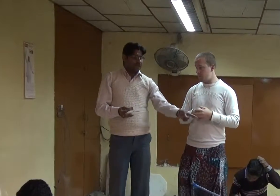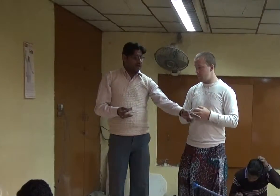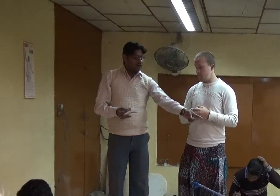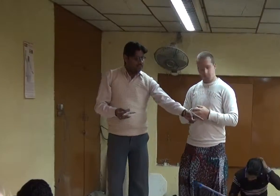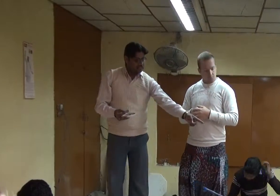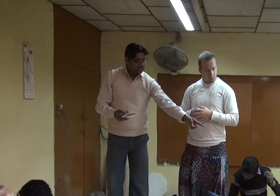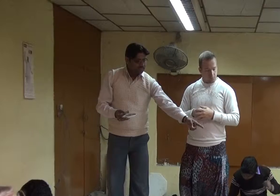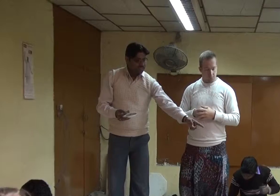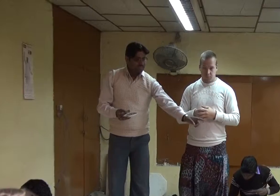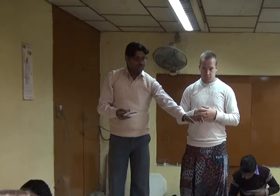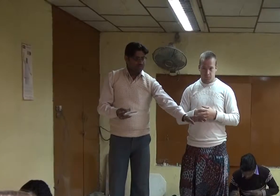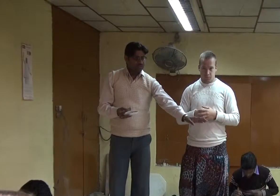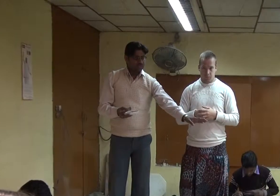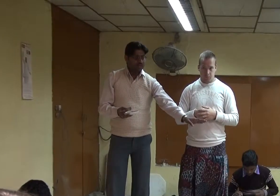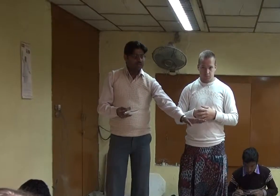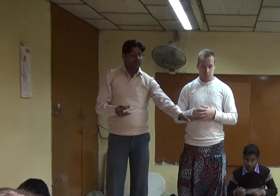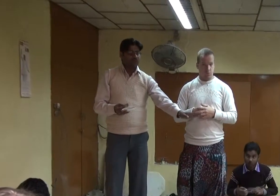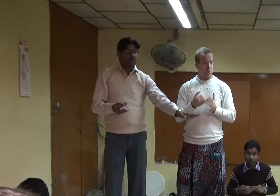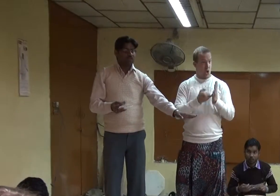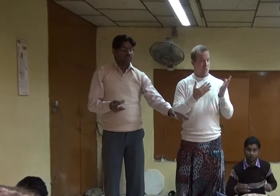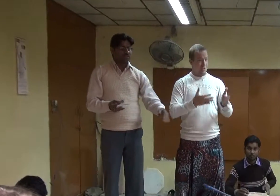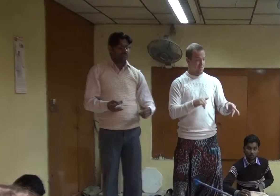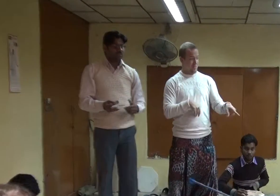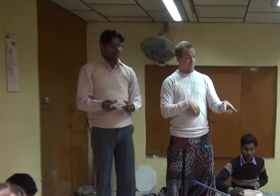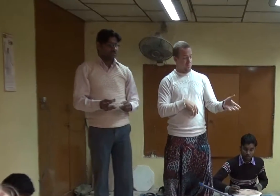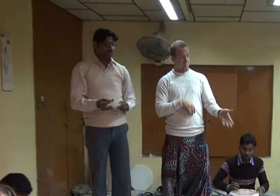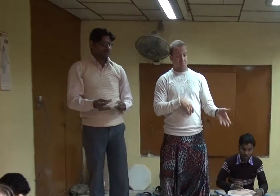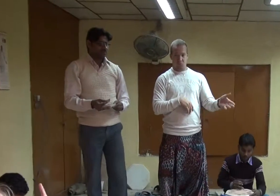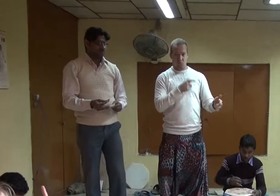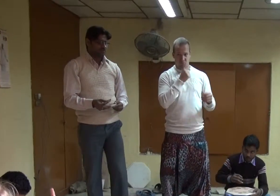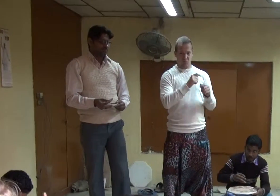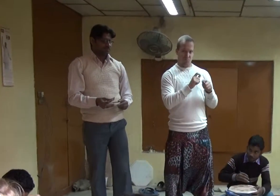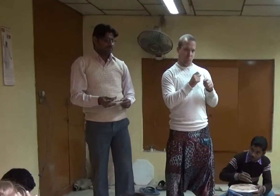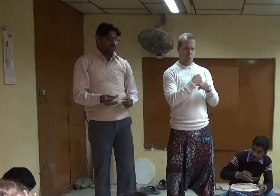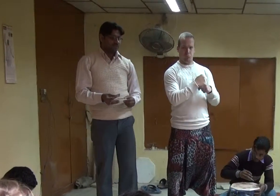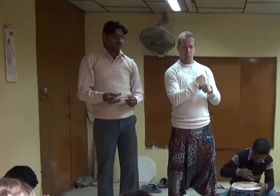But my artisan is my first artist. What he does?